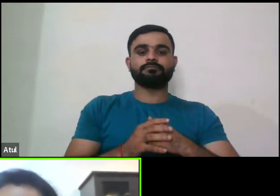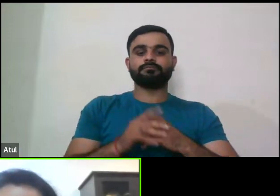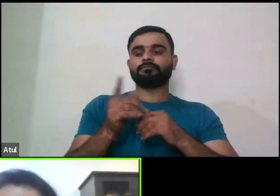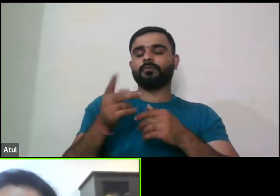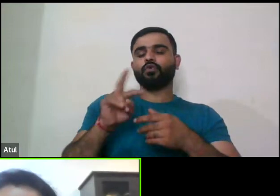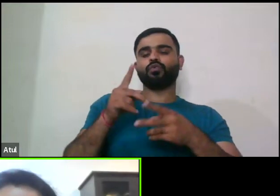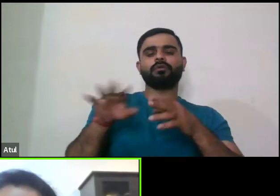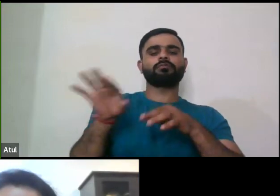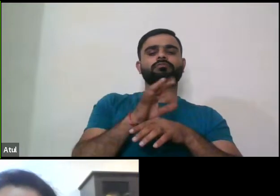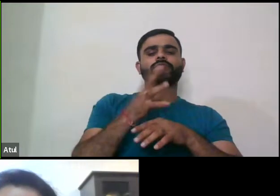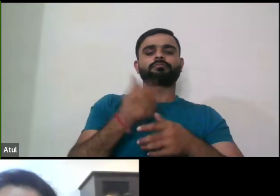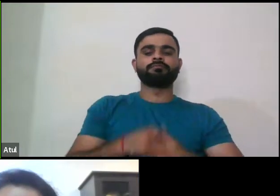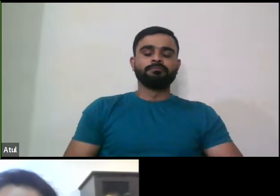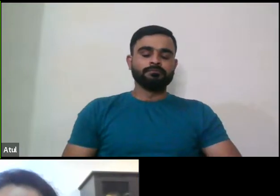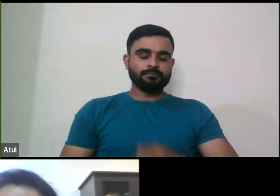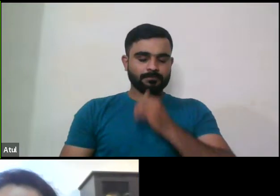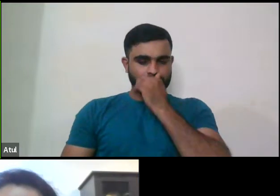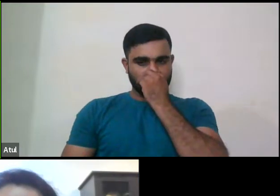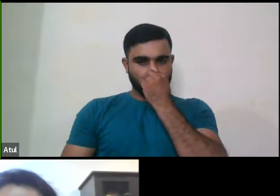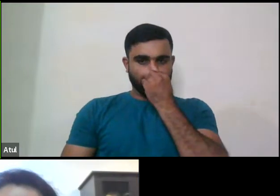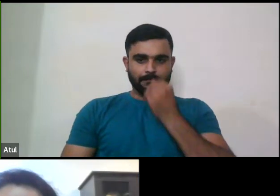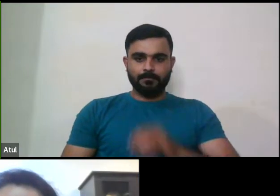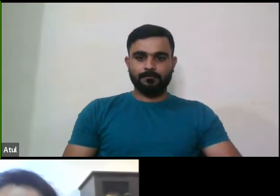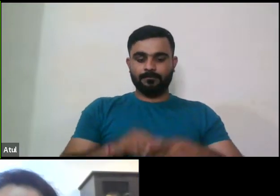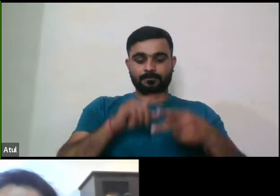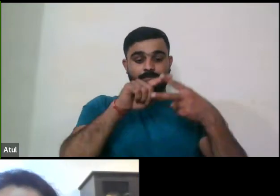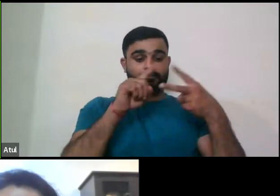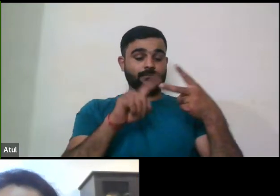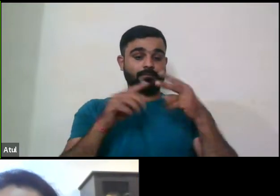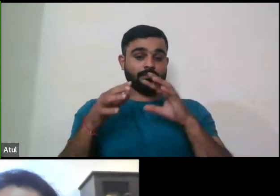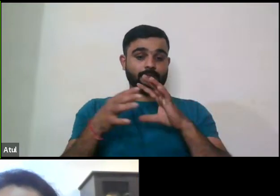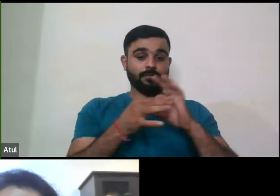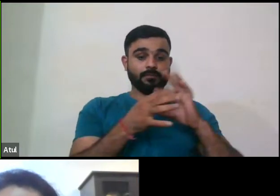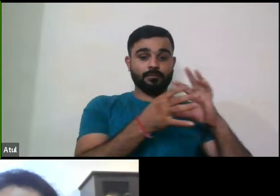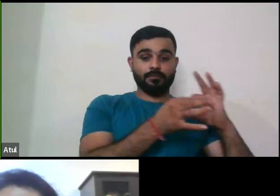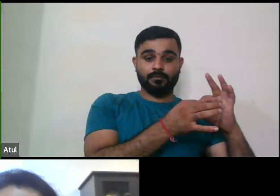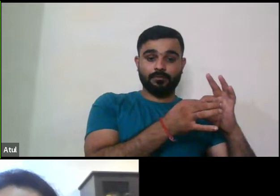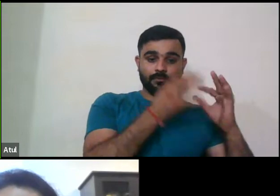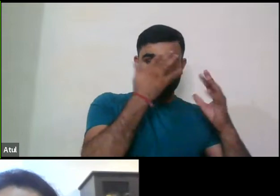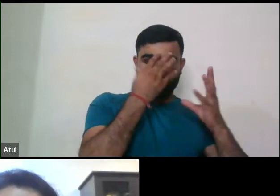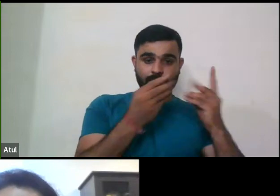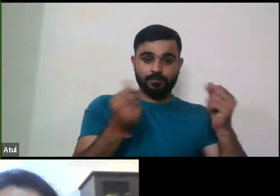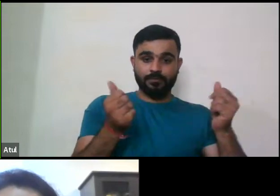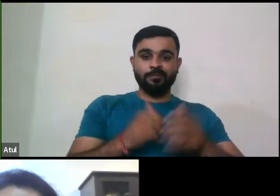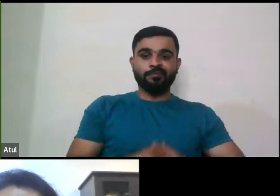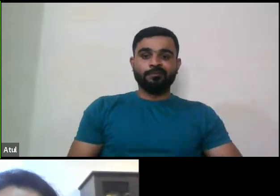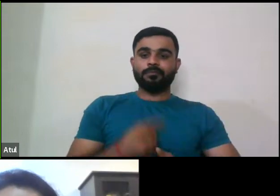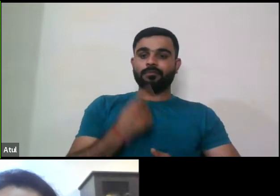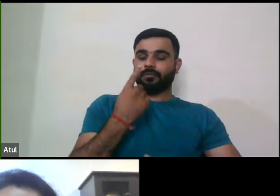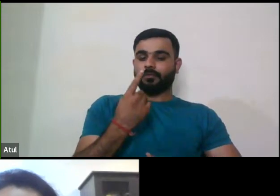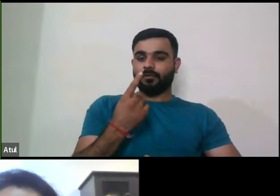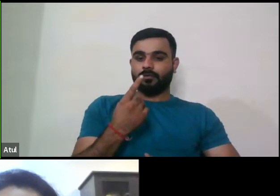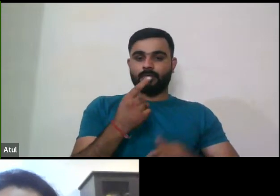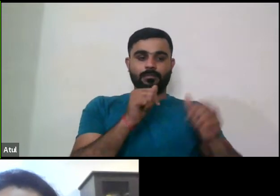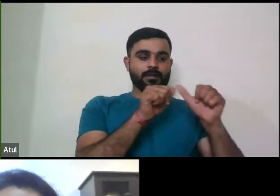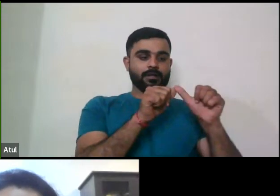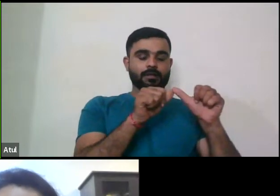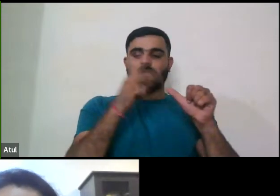be? I think two interconnected solutions. So one A and one